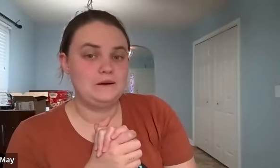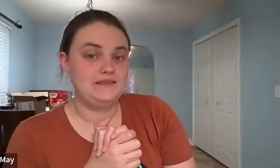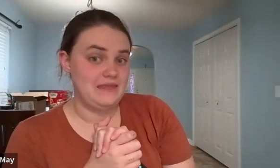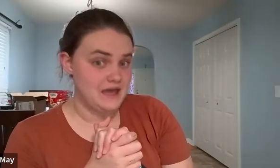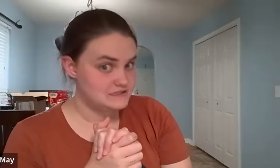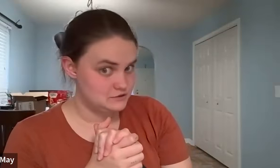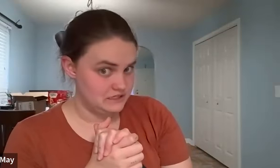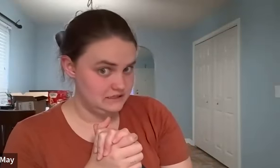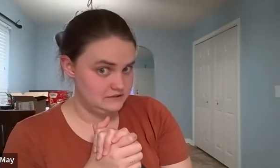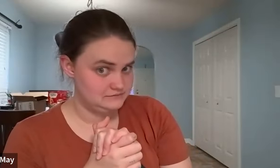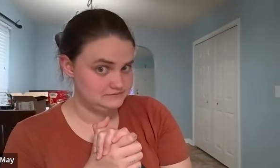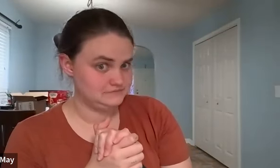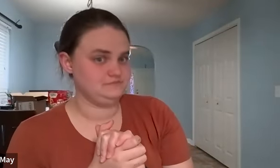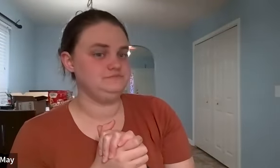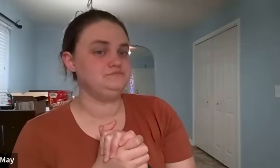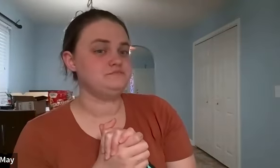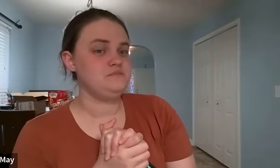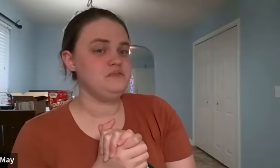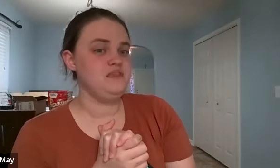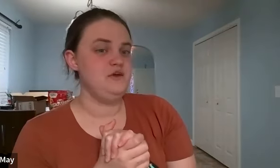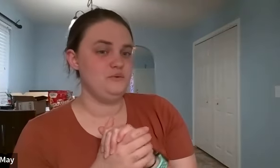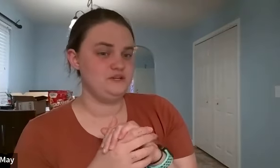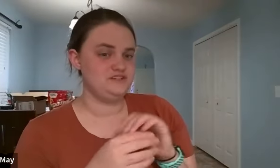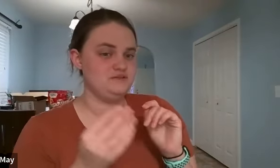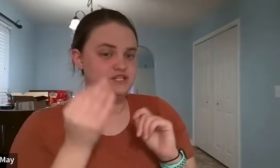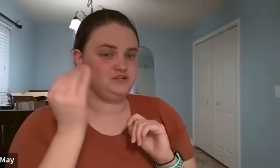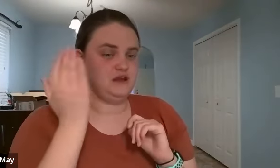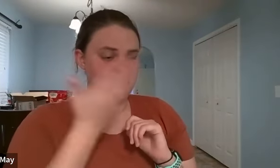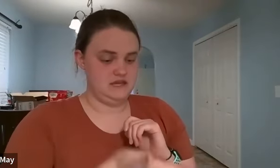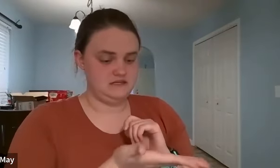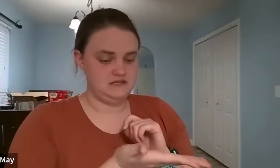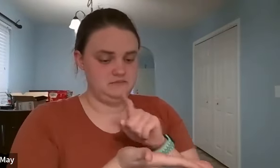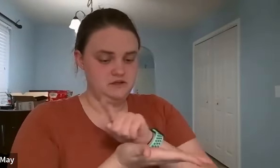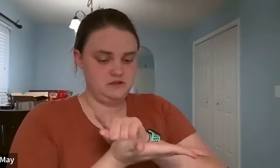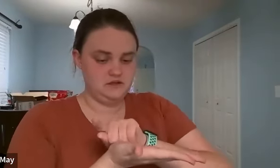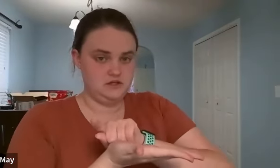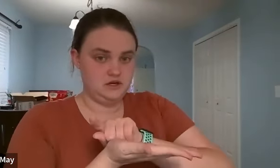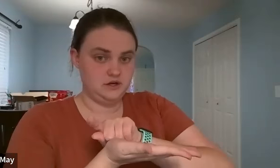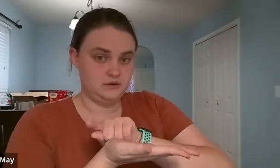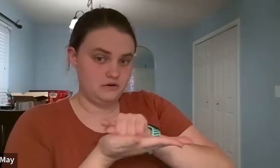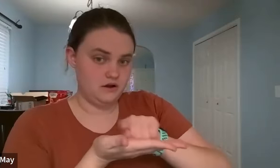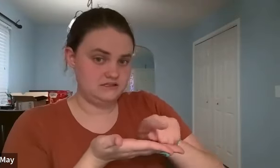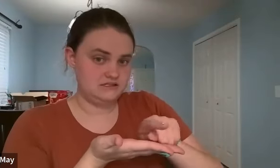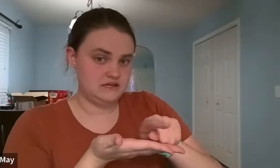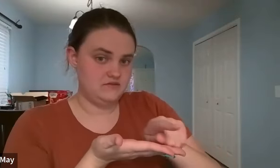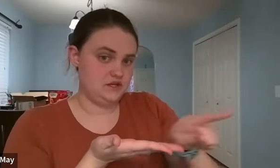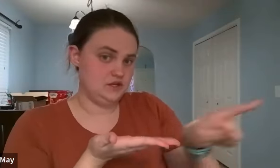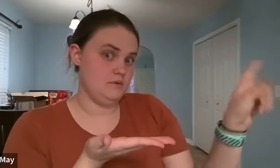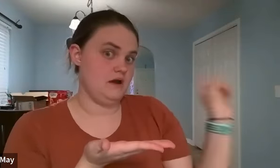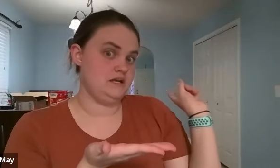For last week, what you do is you have the hand up, you go across, and then you go behind